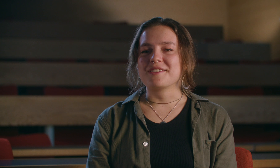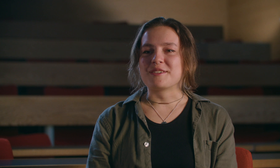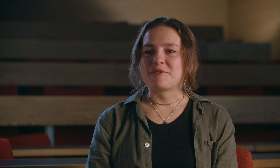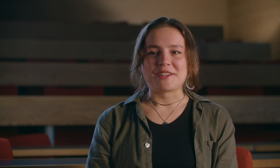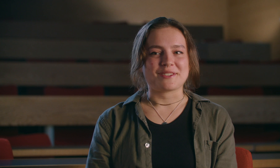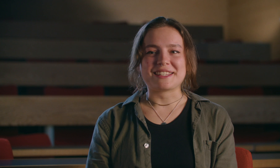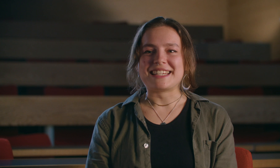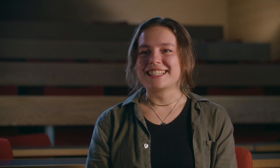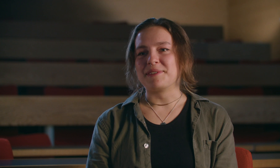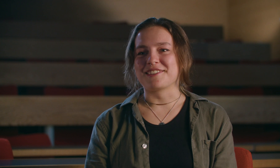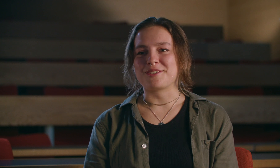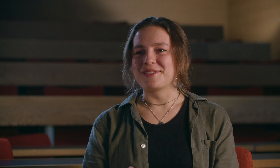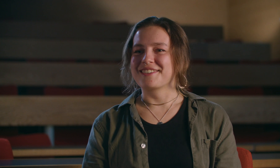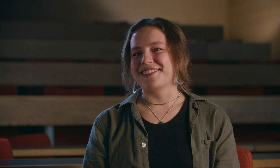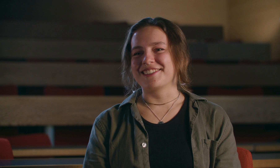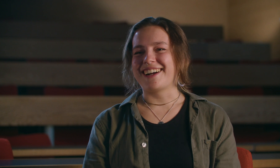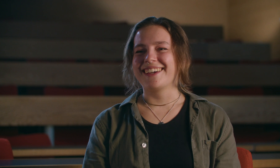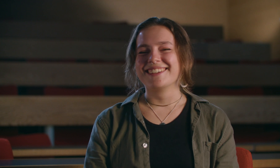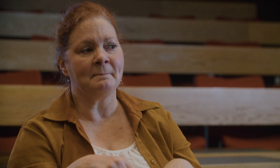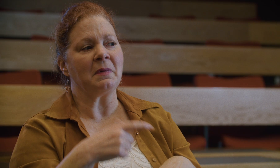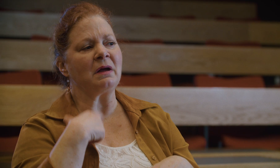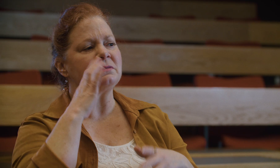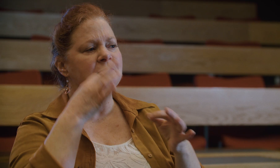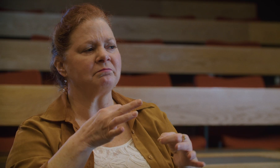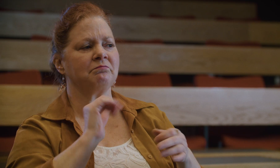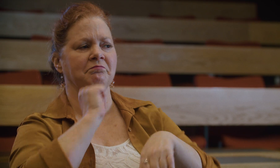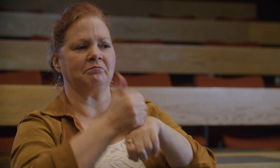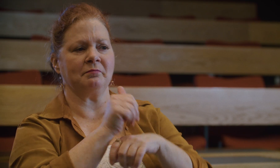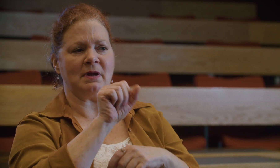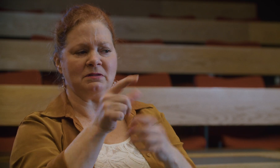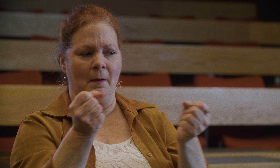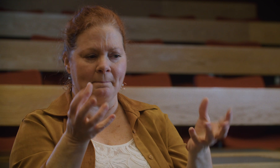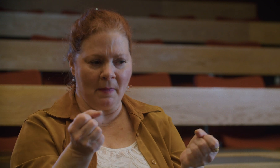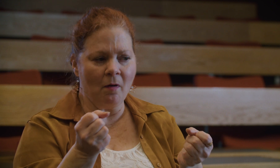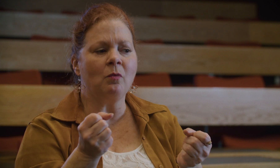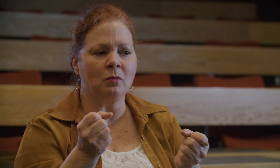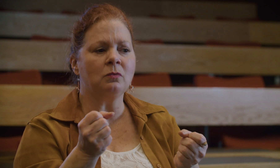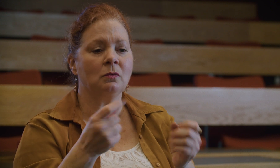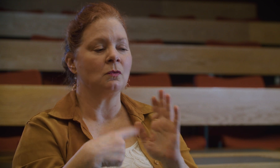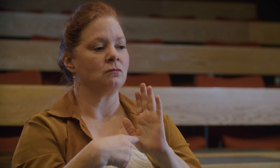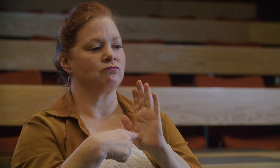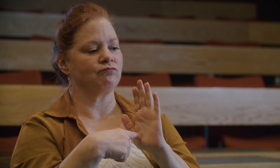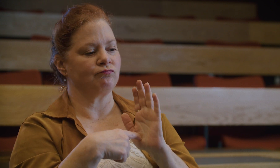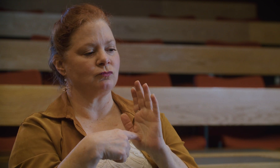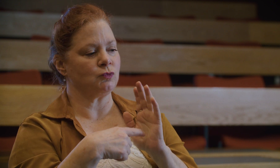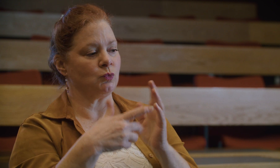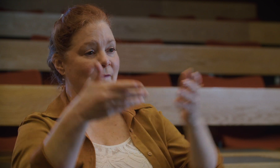the professors lead it because the students are a little shy. So when I came, I decided, we really should have this ASL POW event